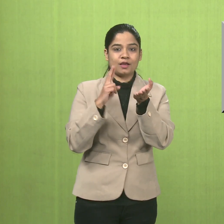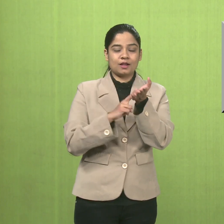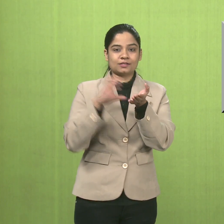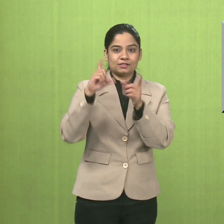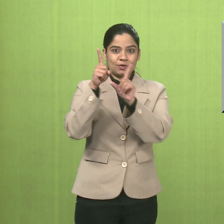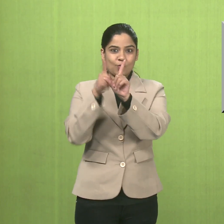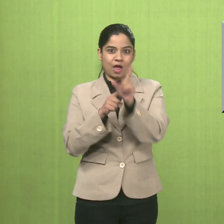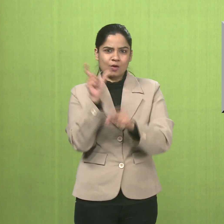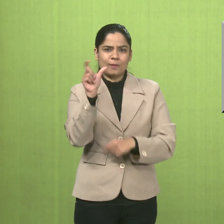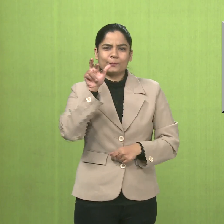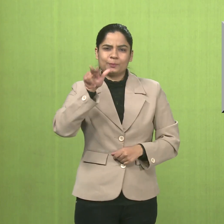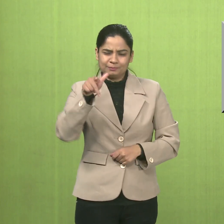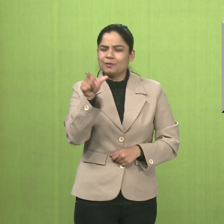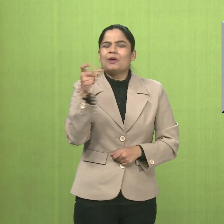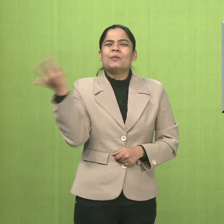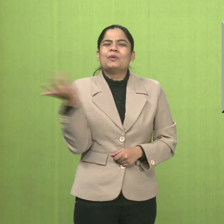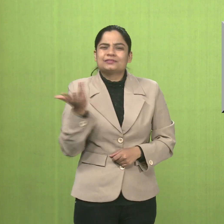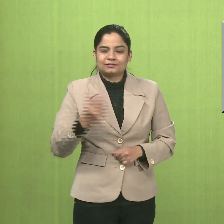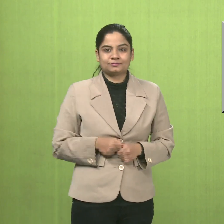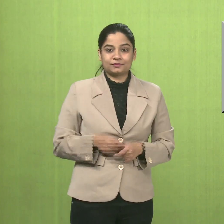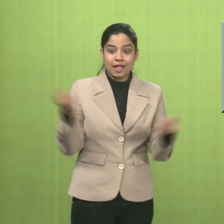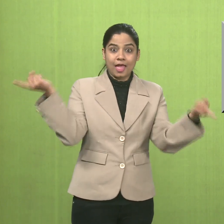What is this? What does this mean? What does this term mean?